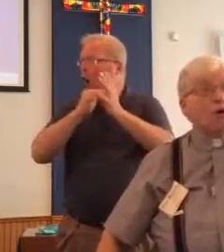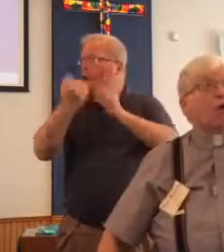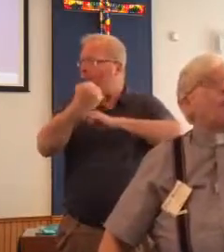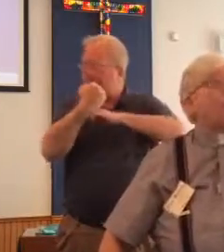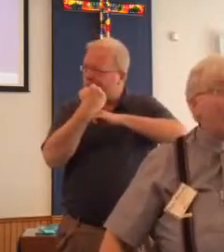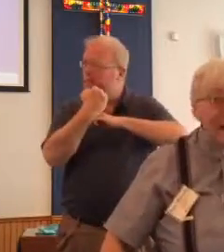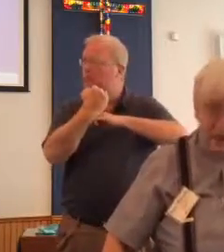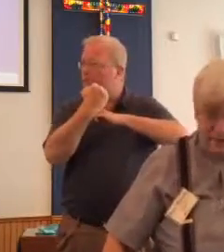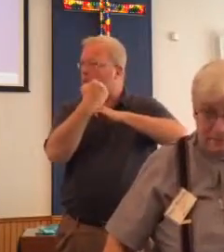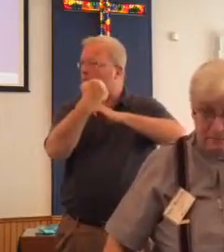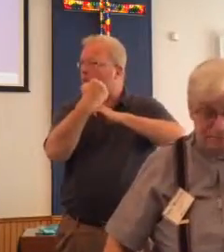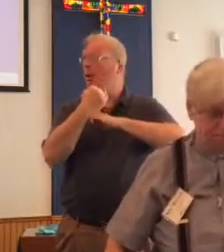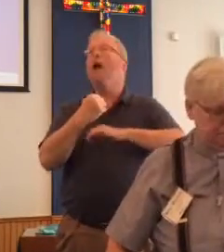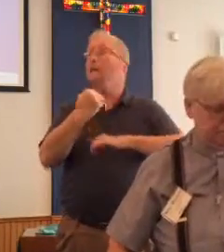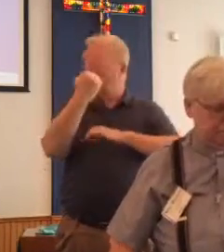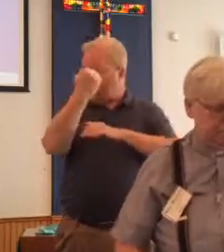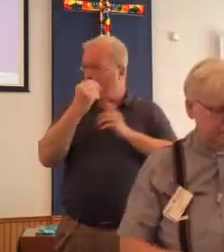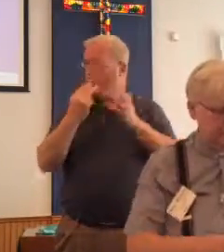they were winning.